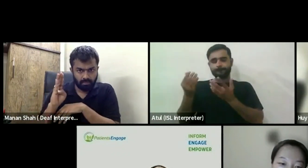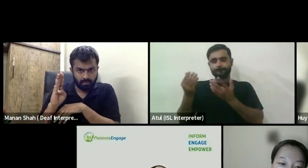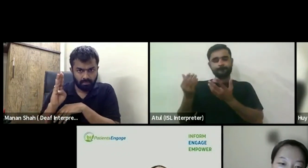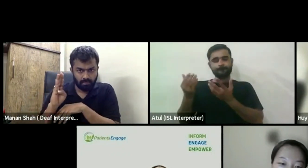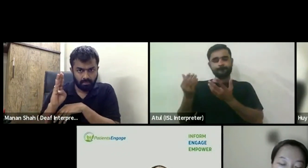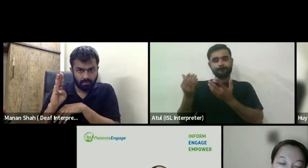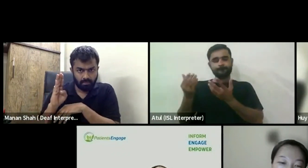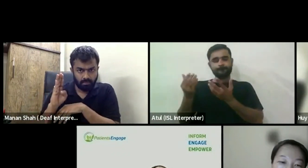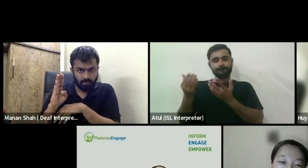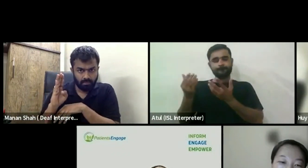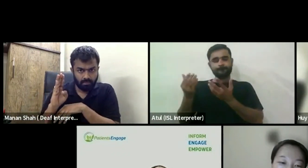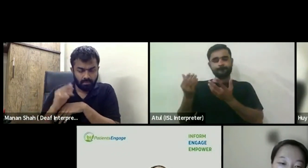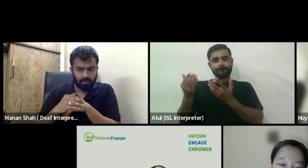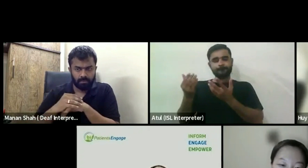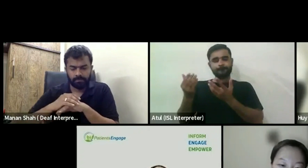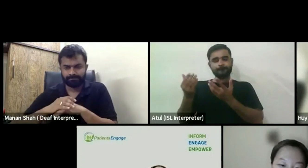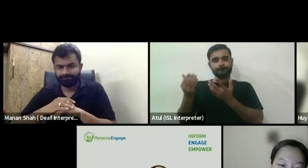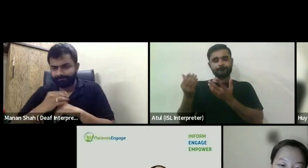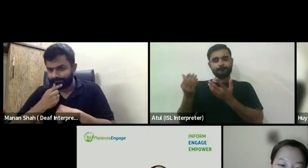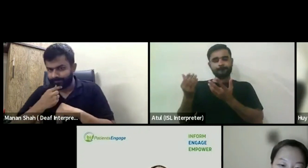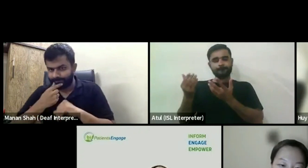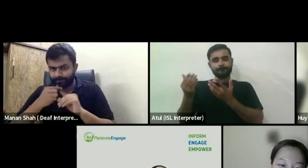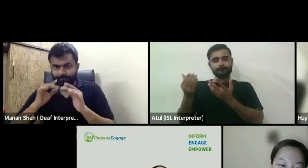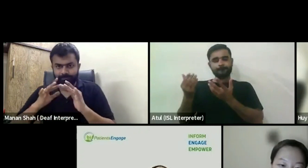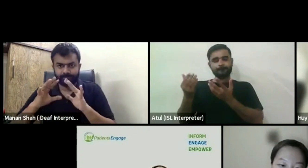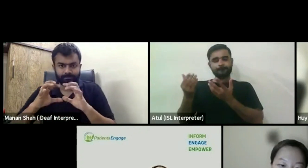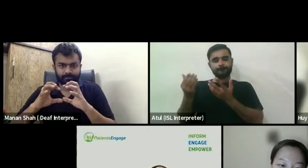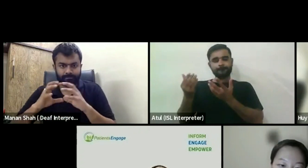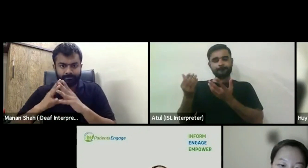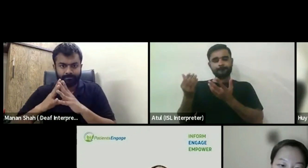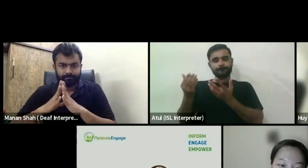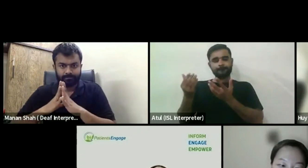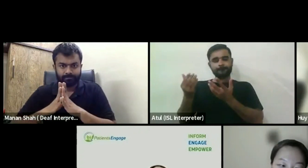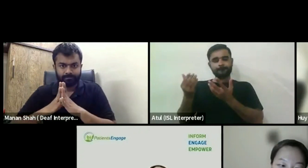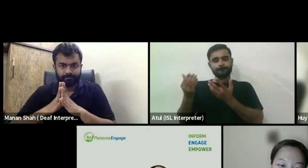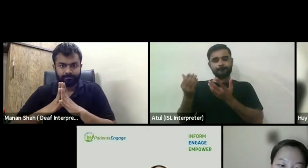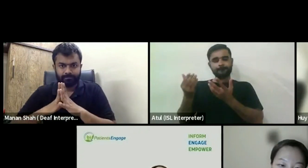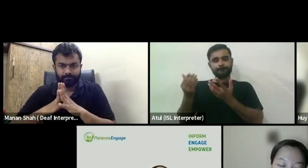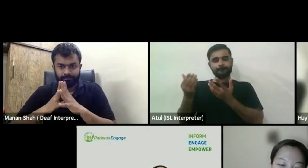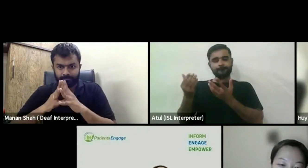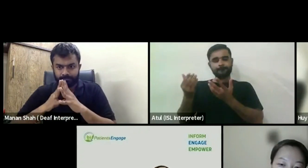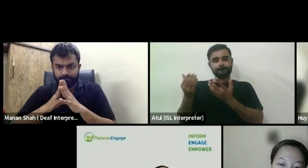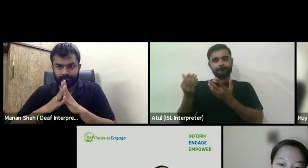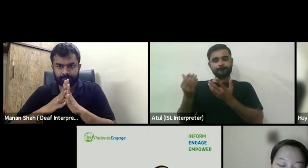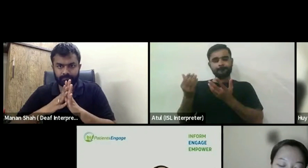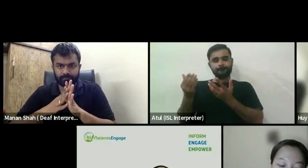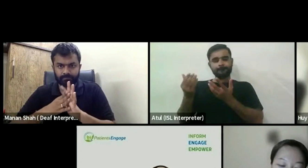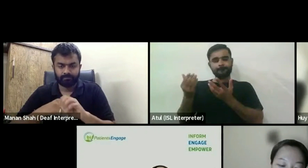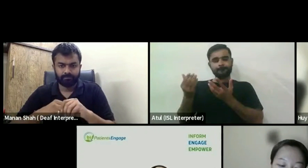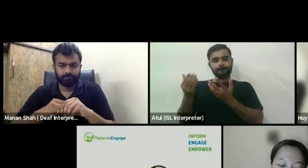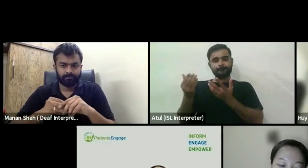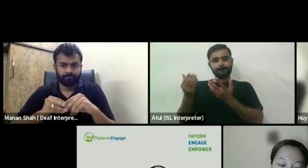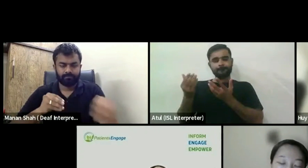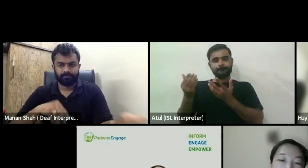rare diseases, it's wide and vast. The nature of the condition itself is very